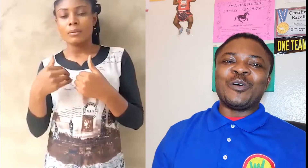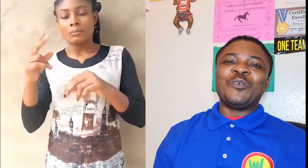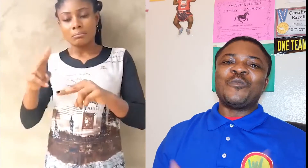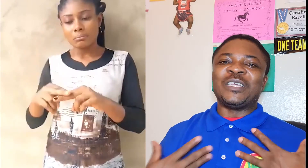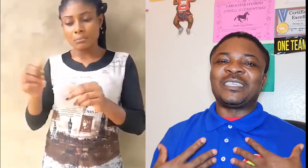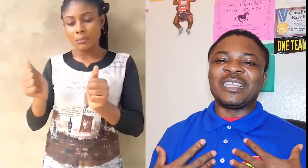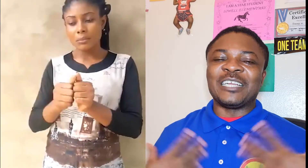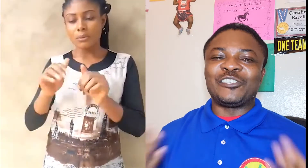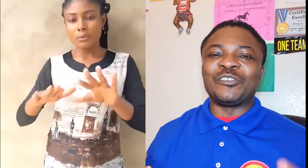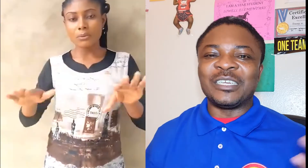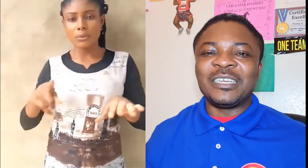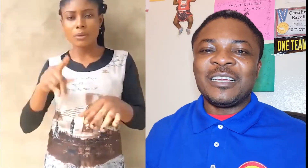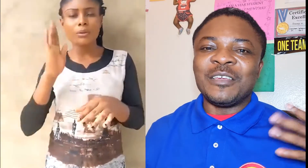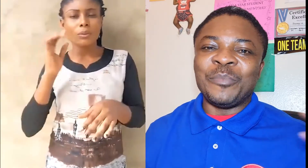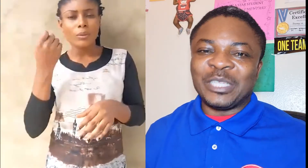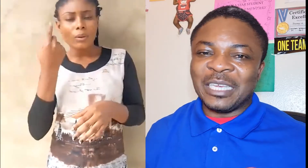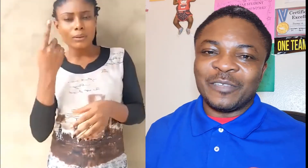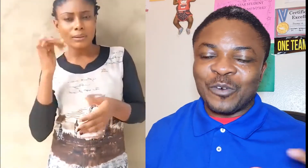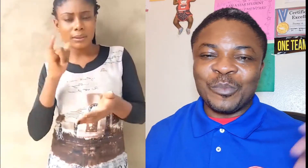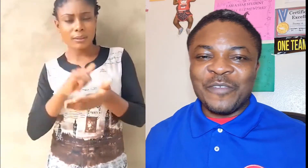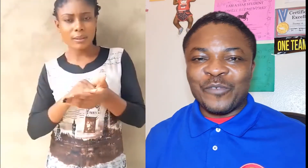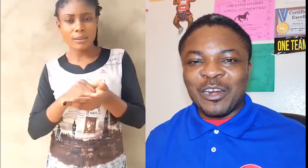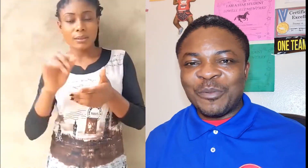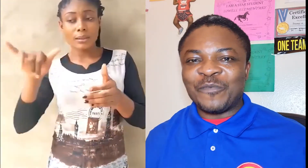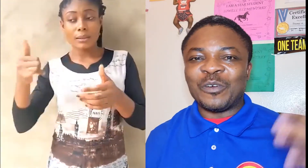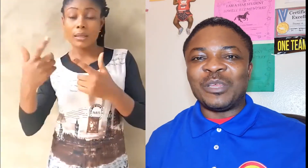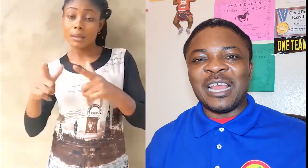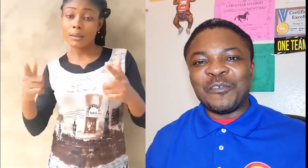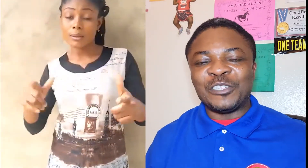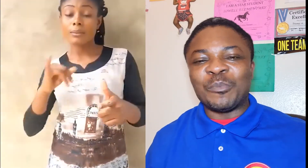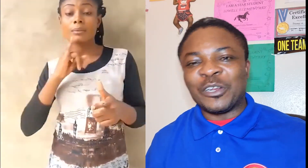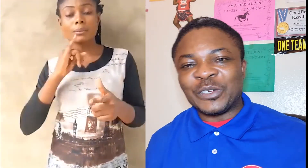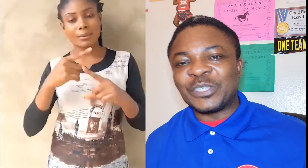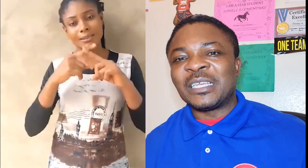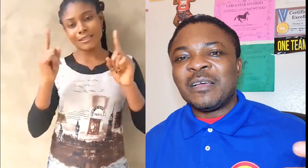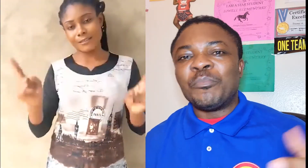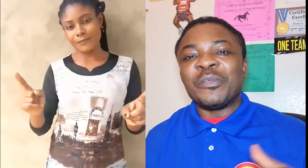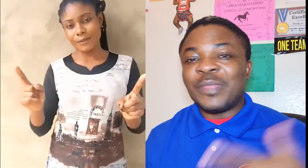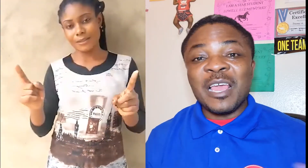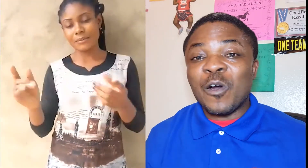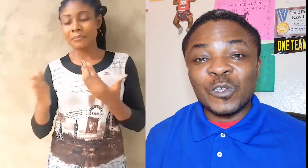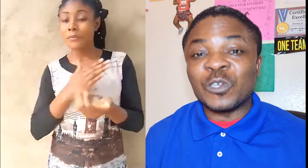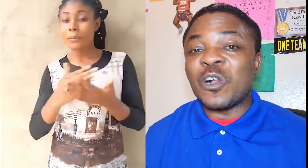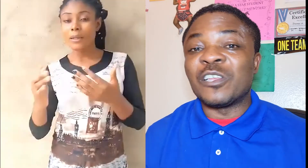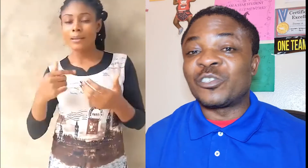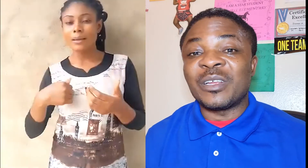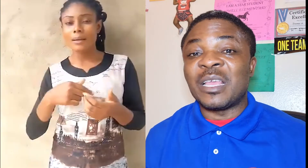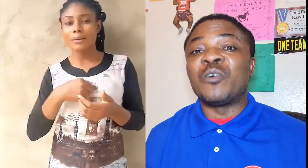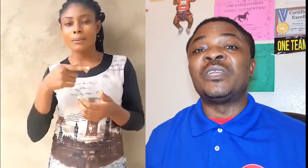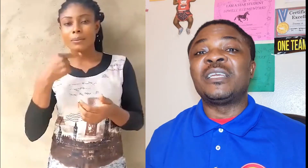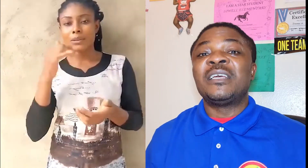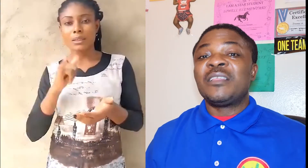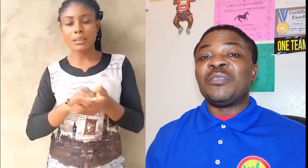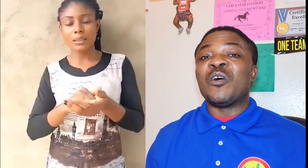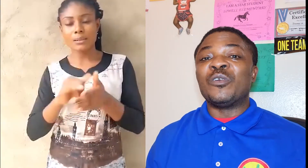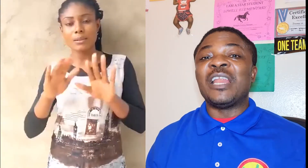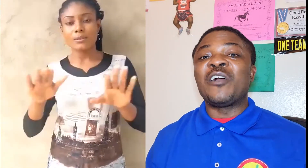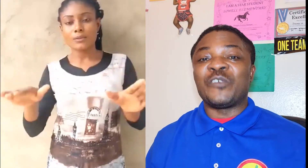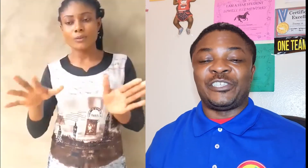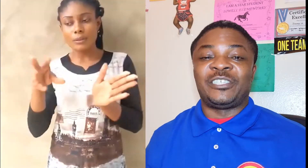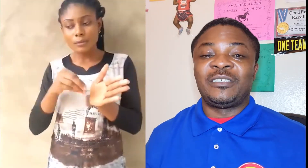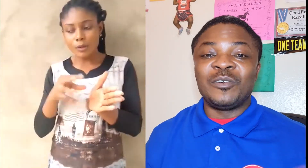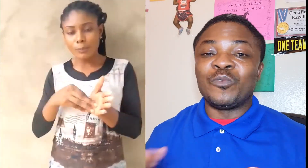Even though we say that children imitate from the environment, from the language models, but they also construct their